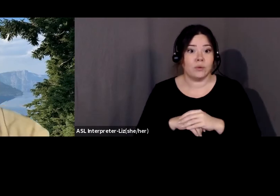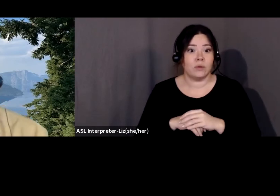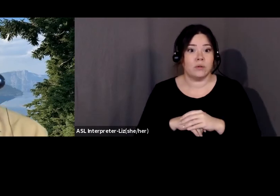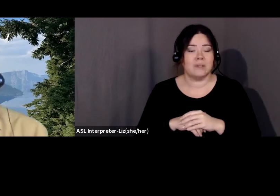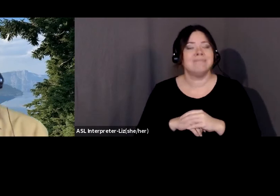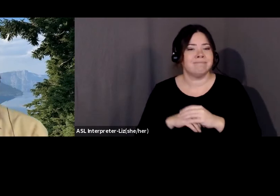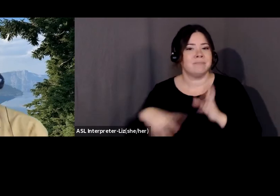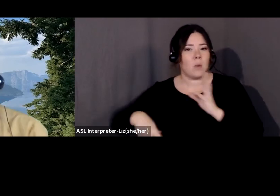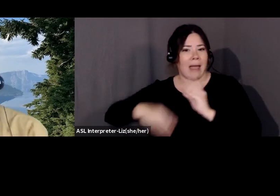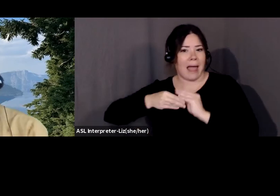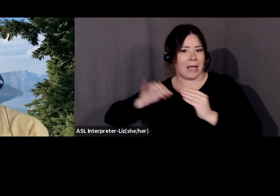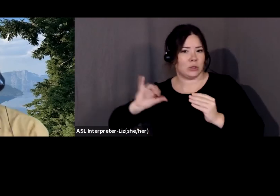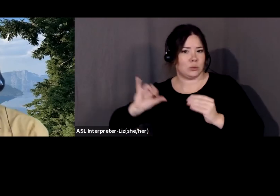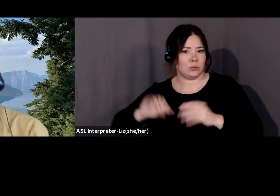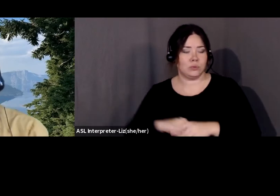thing.